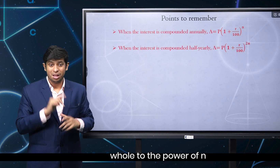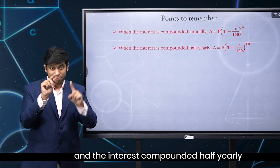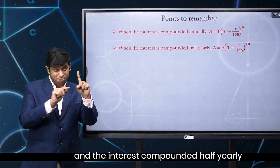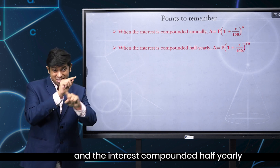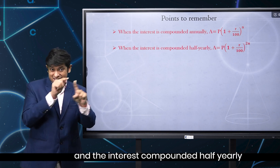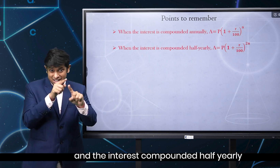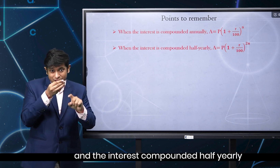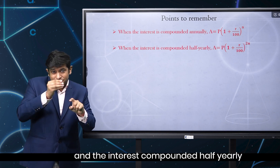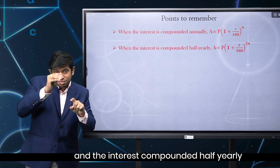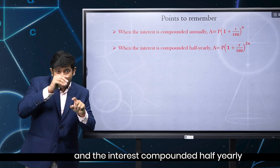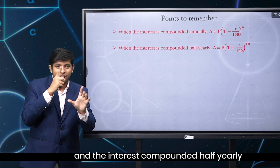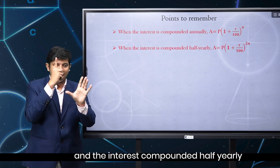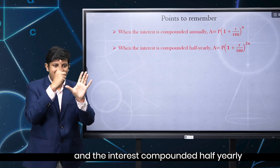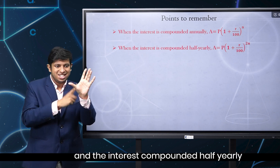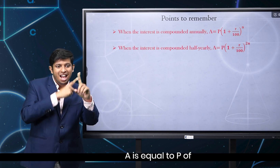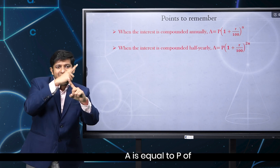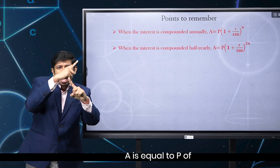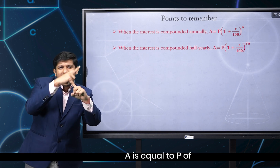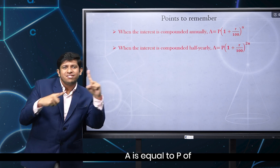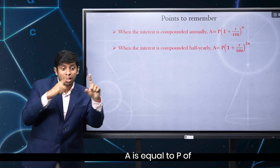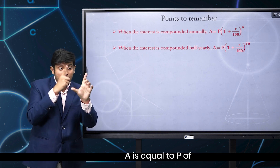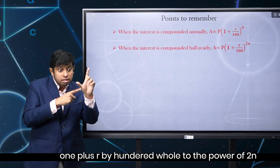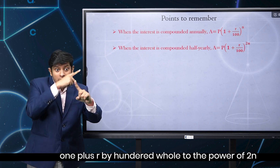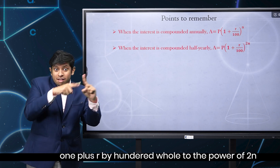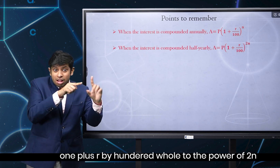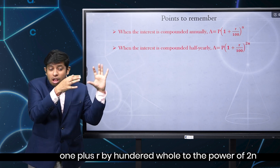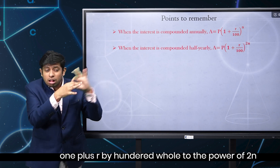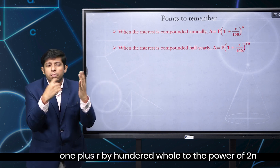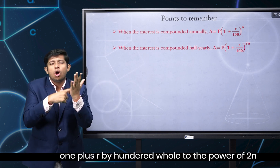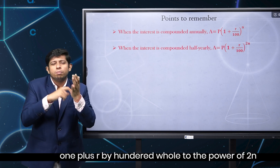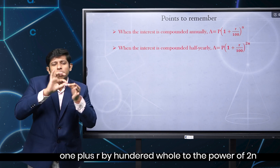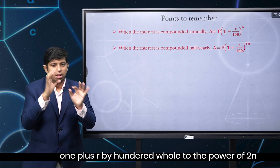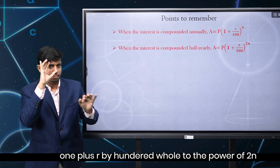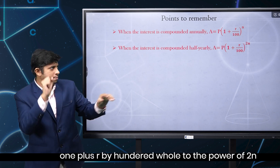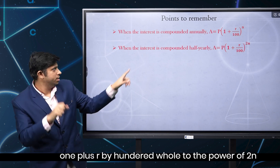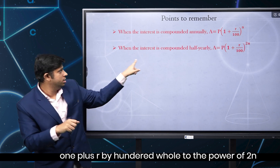When the interest is compounded half yearly, A is equals to P of 1 plus R by 100 whole to the power of 2N.